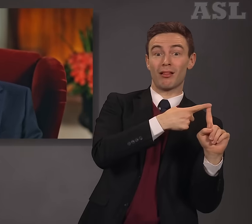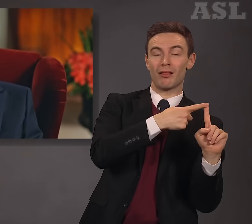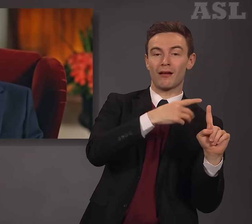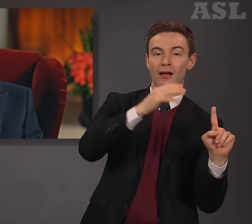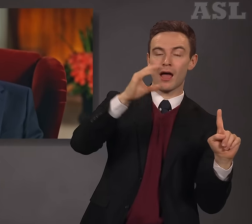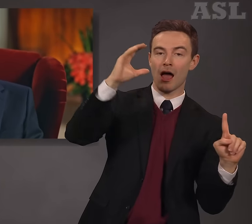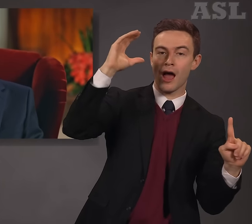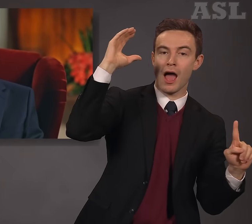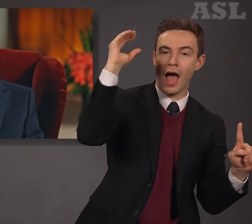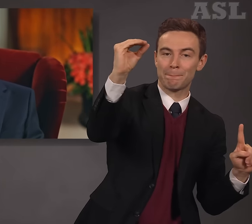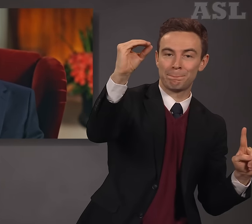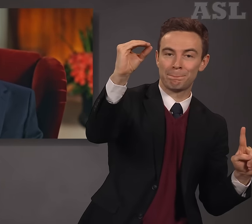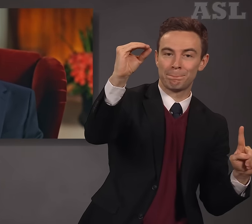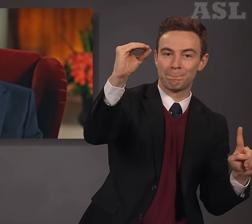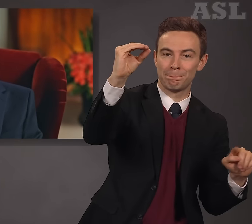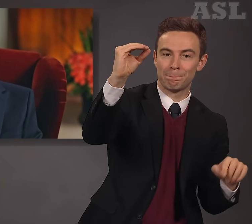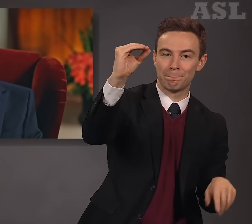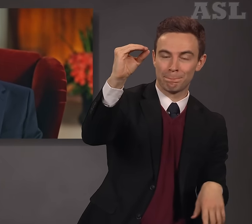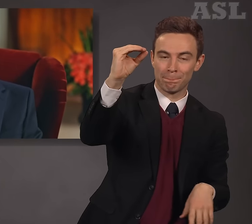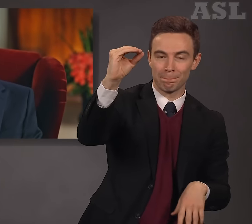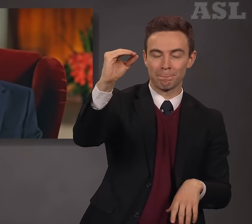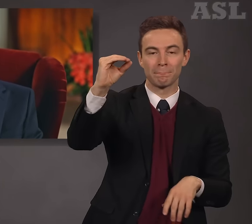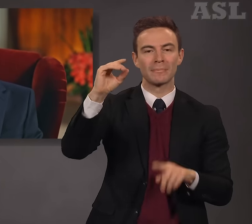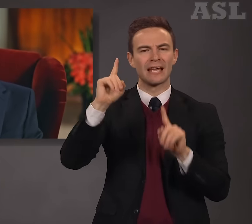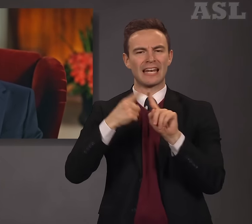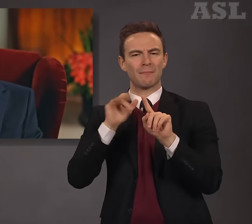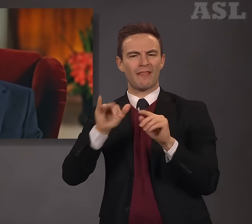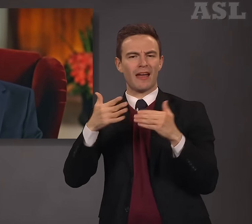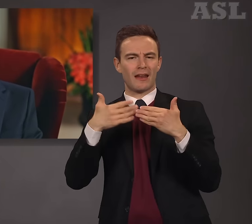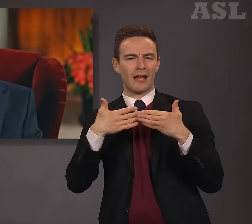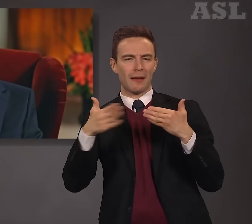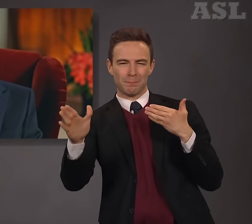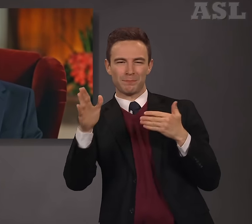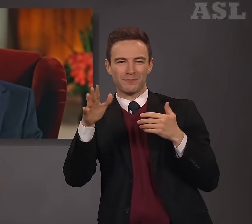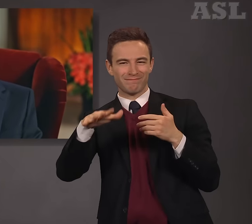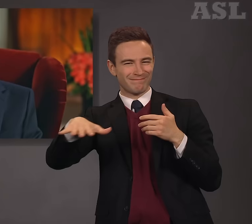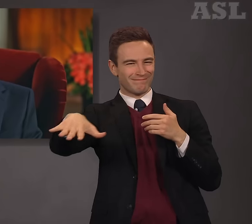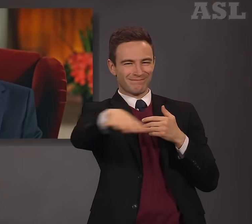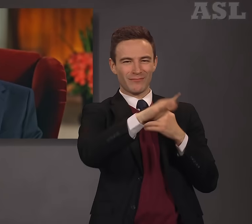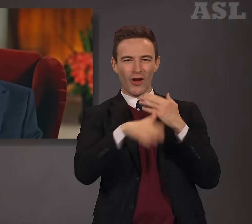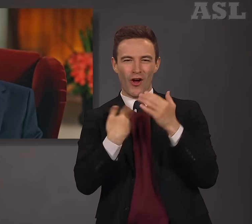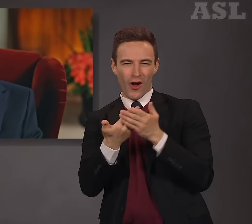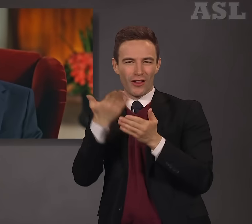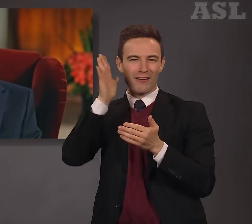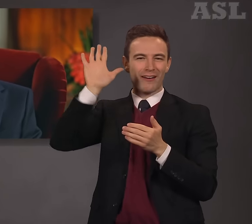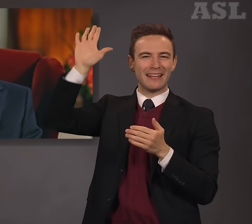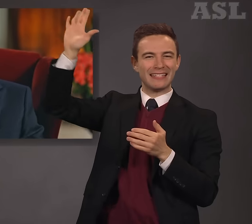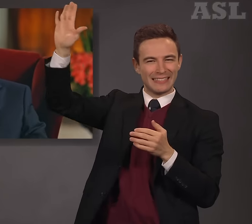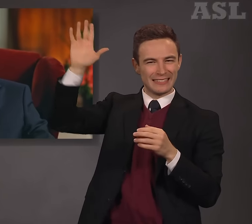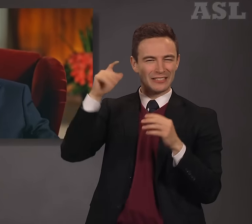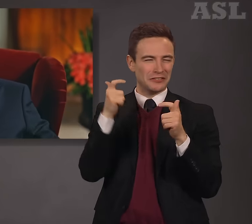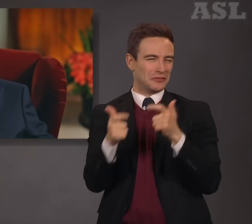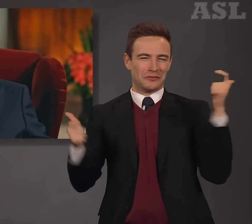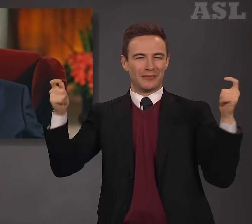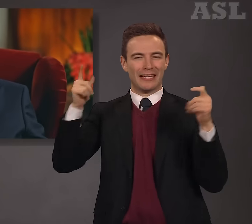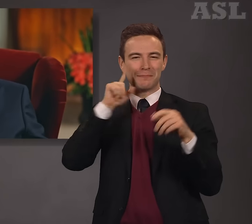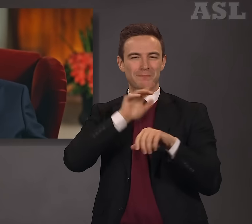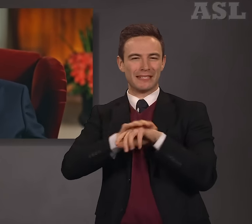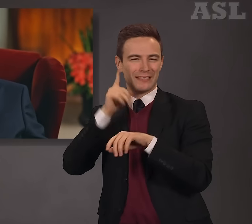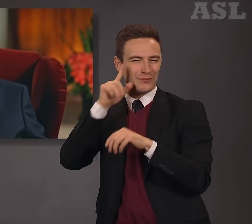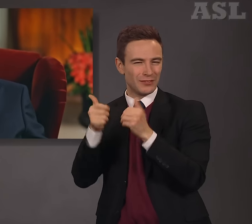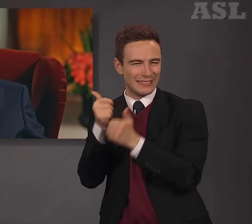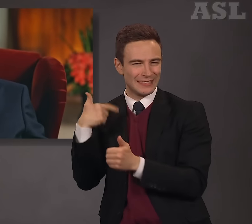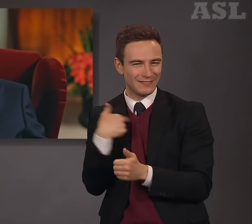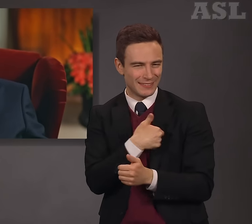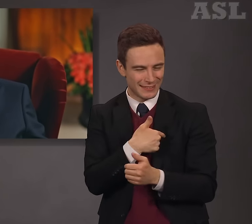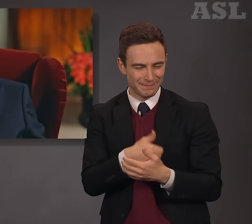The temple is the gateway to the greatest blessings God has in store for each of us.